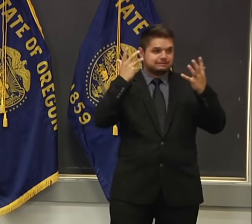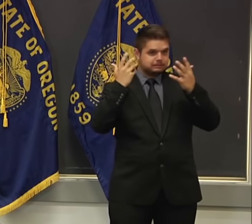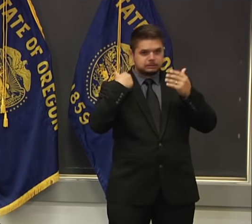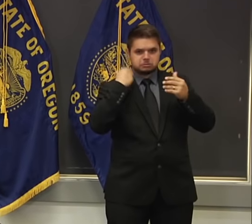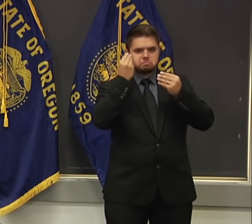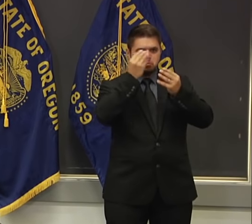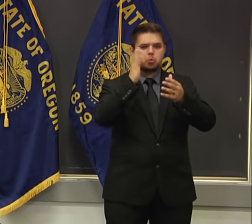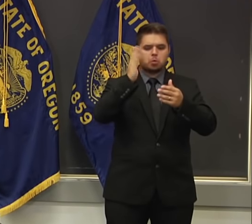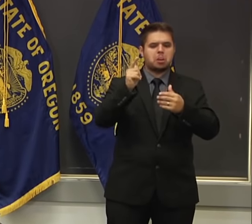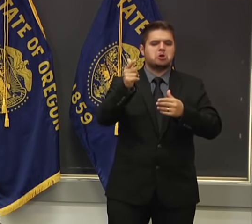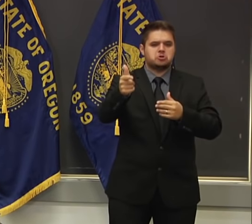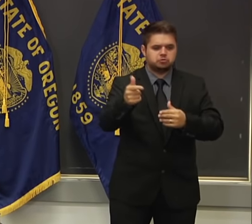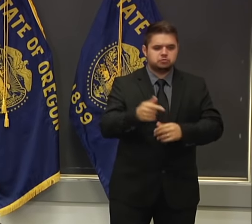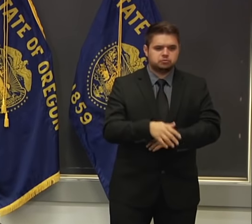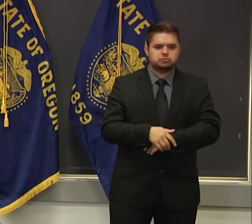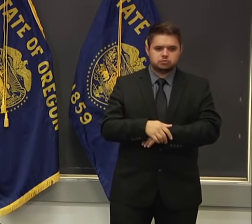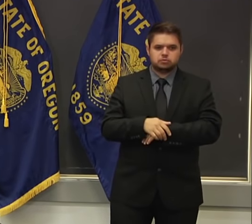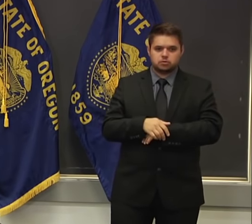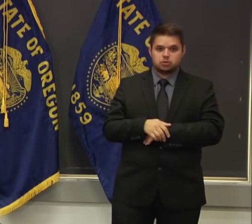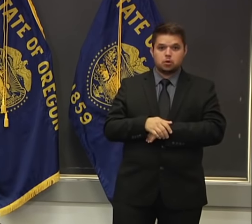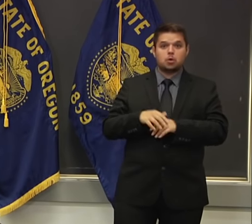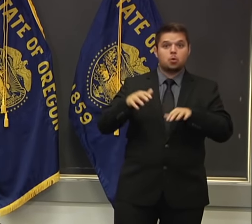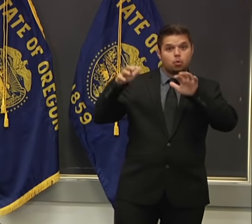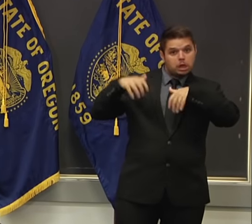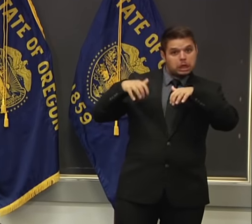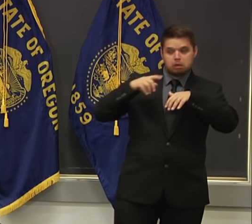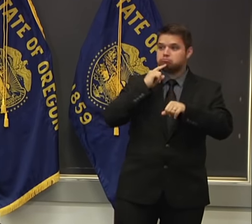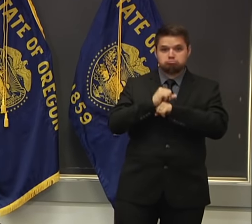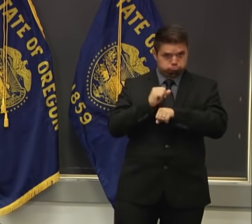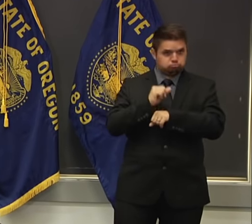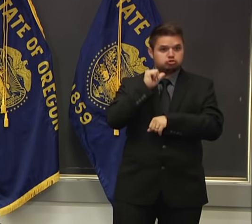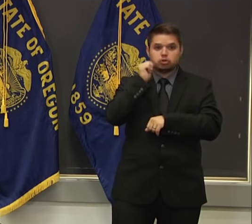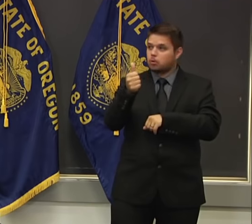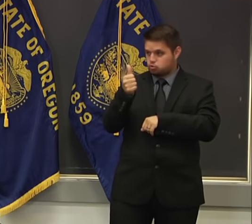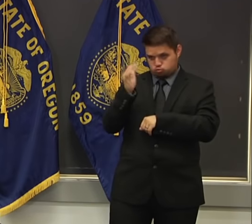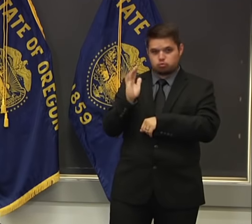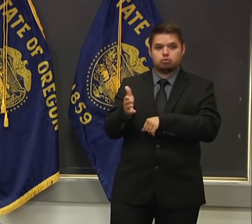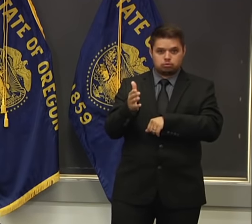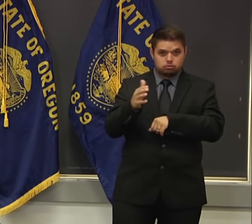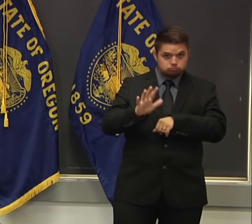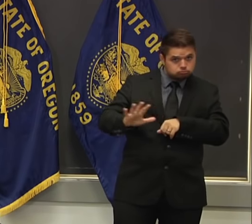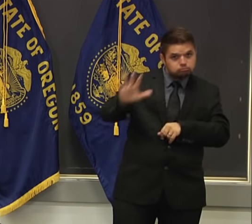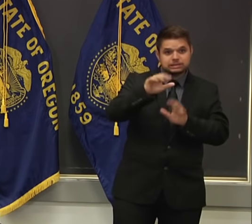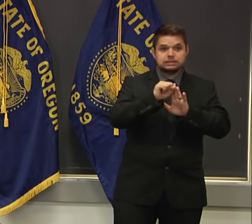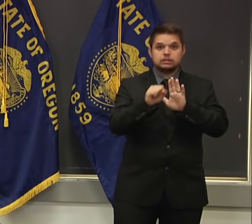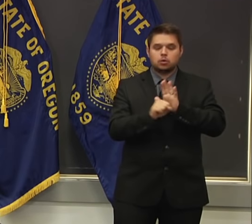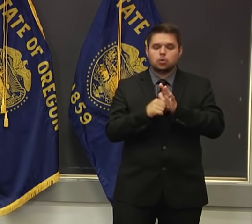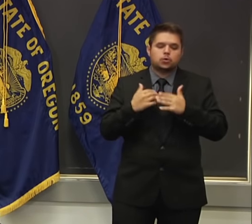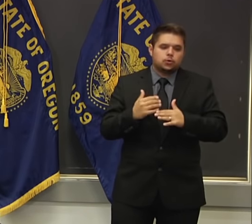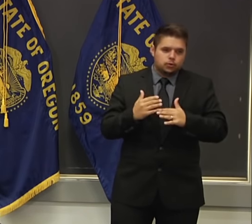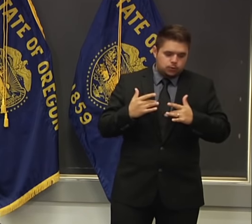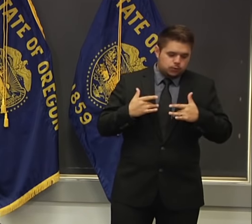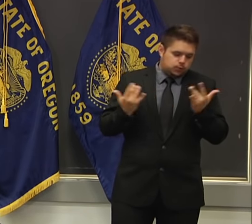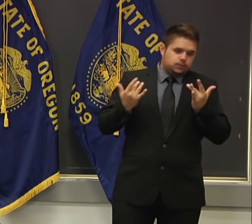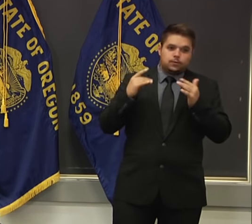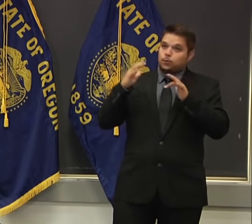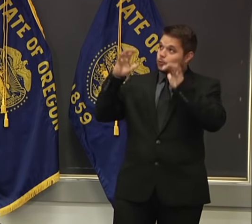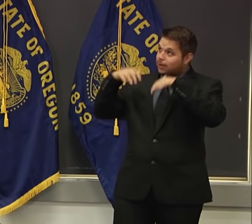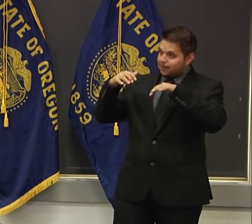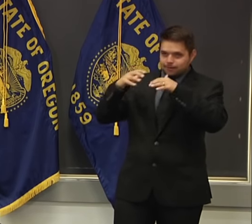are expecting rain tomorrow in many parts of the state that will help flush smoke from the atmosphere and hopefully help tamp down